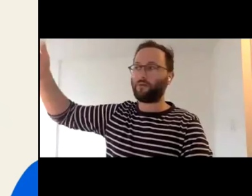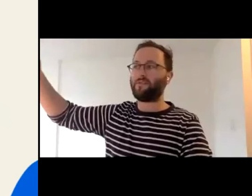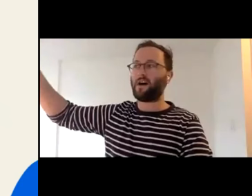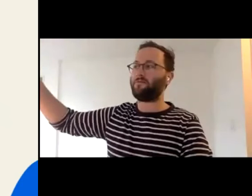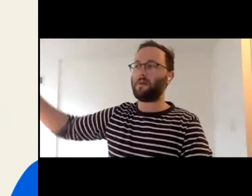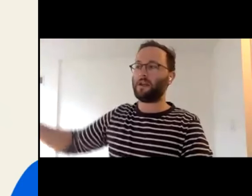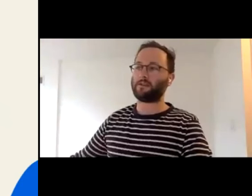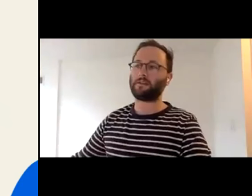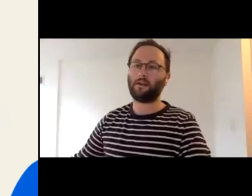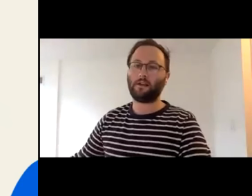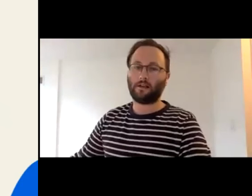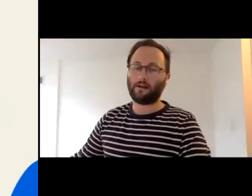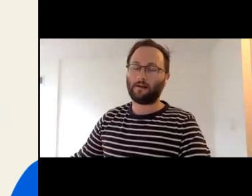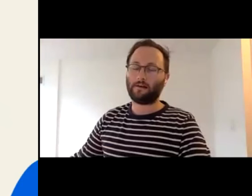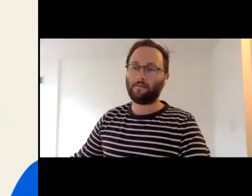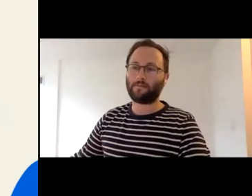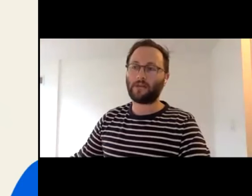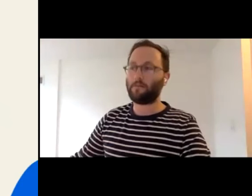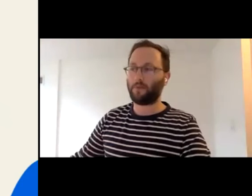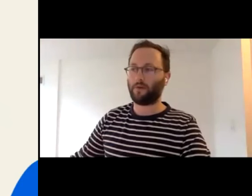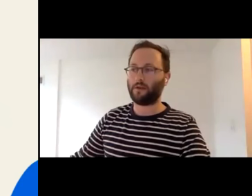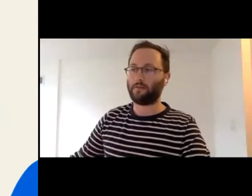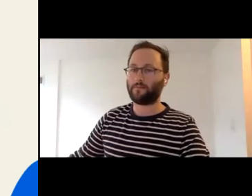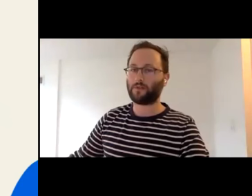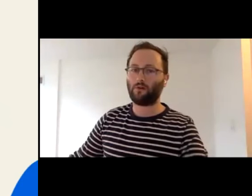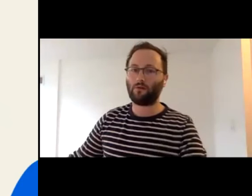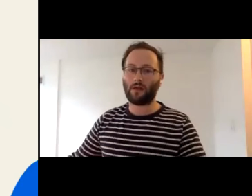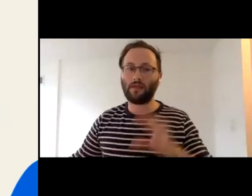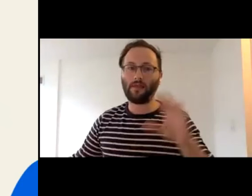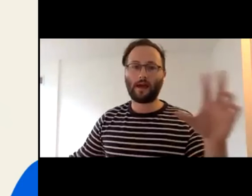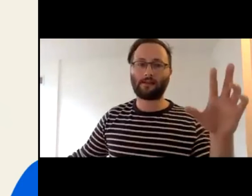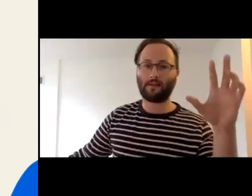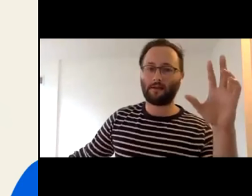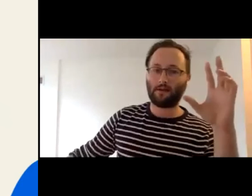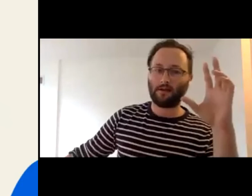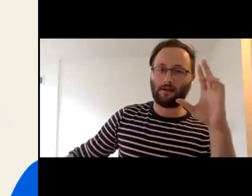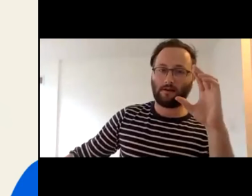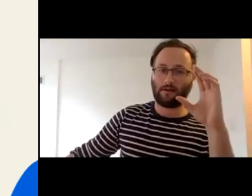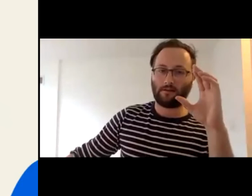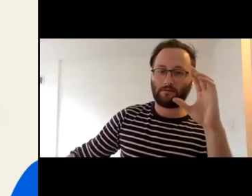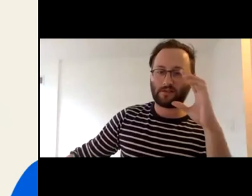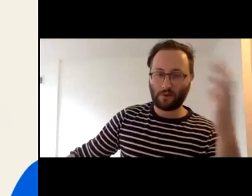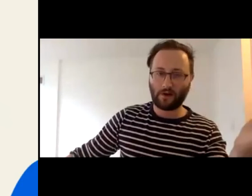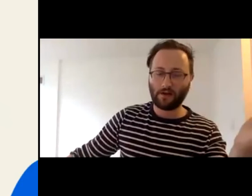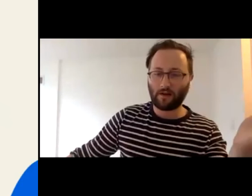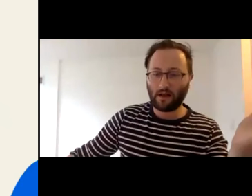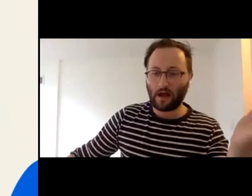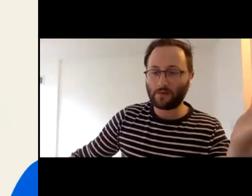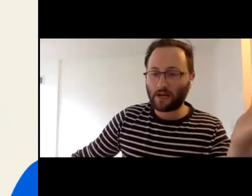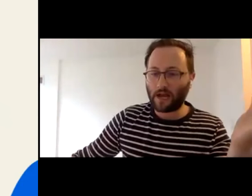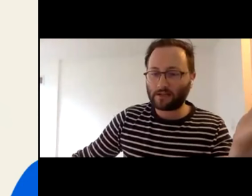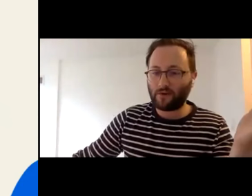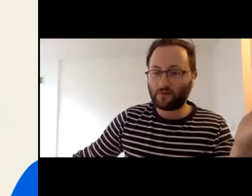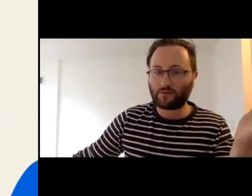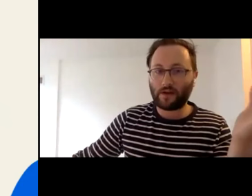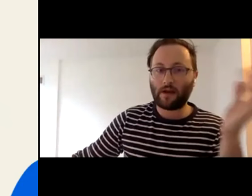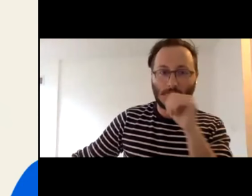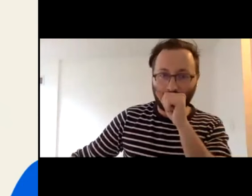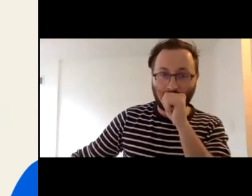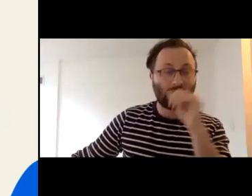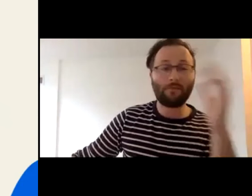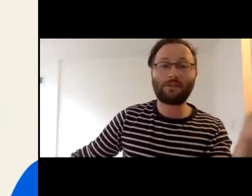3 to 5 minute time period? So in that spirit, I'm just going to ask folks